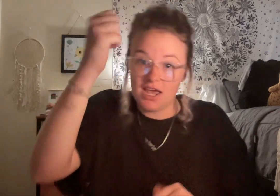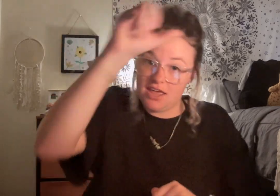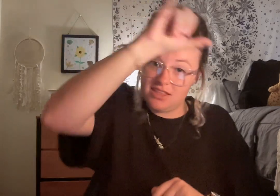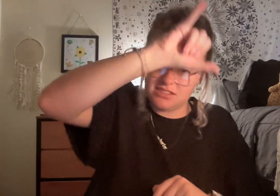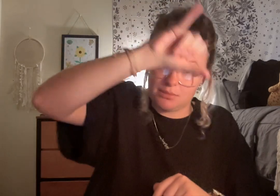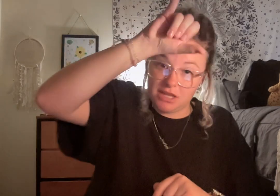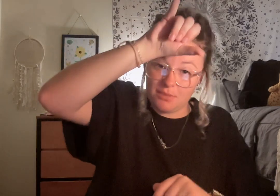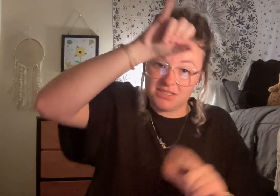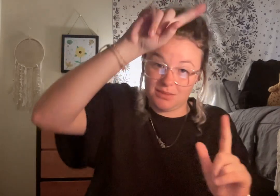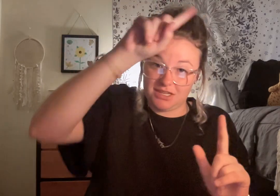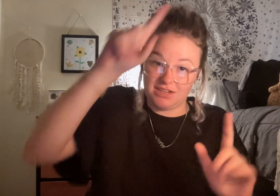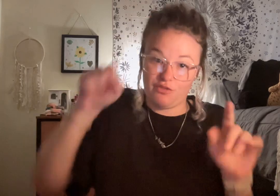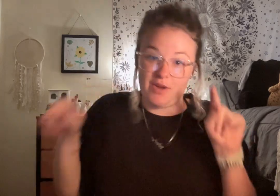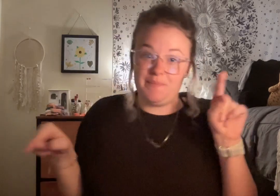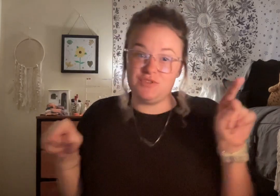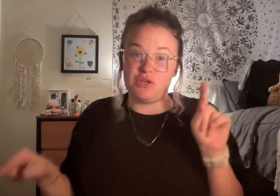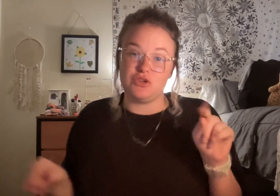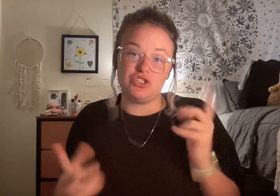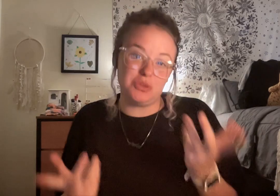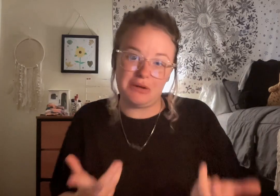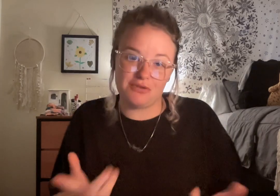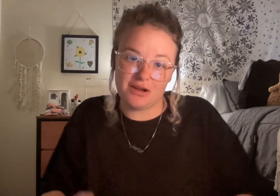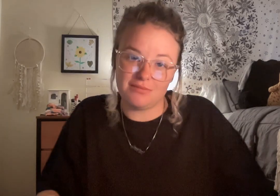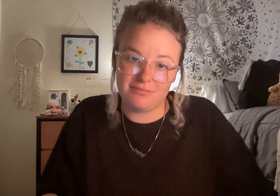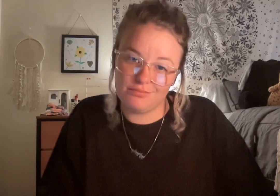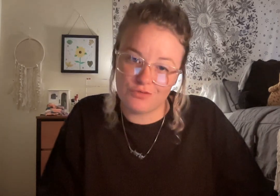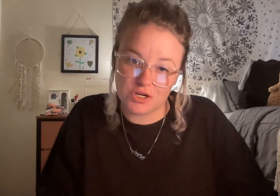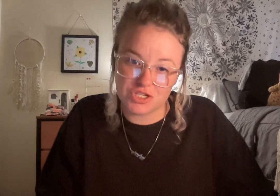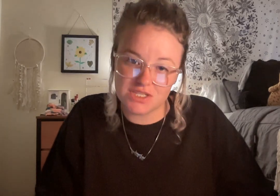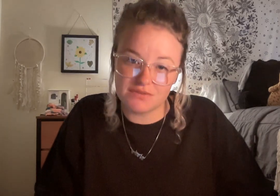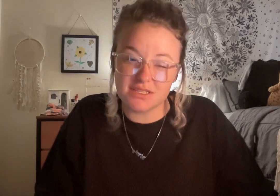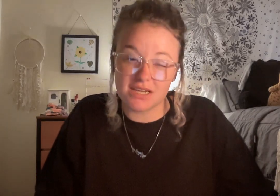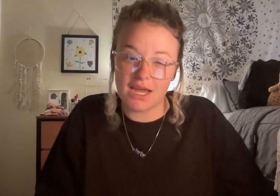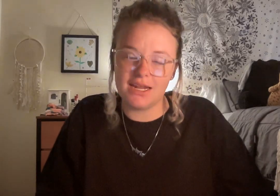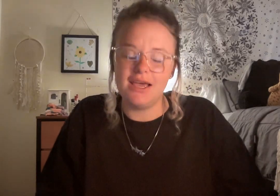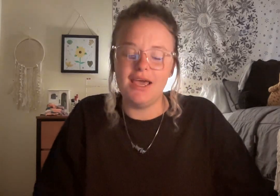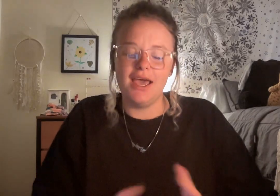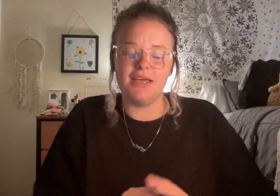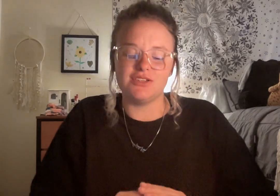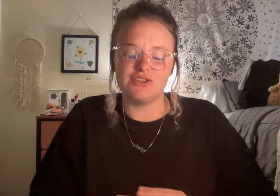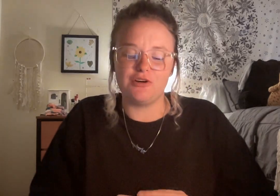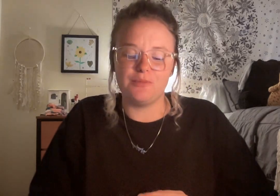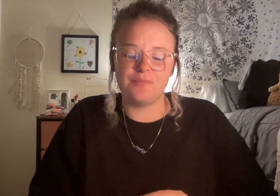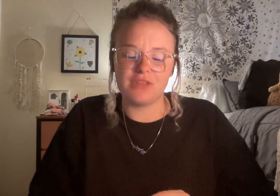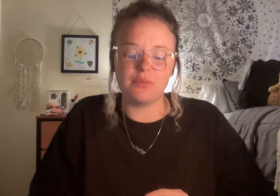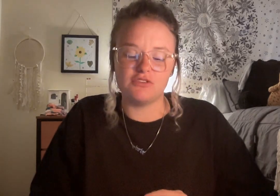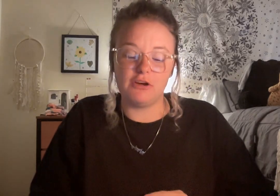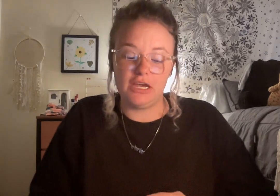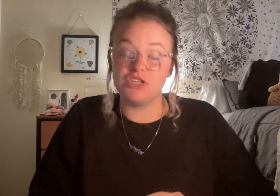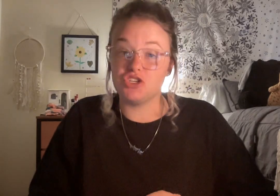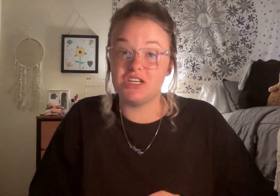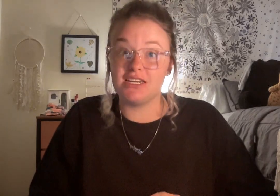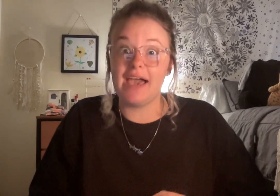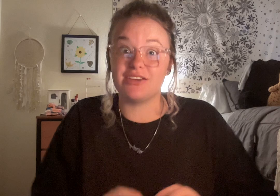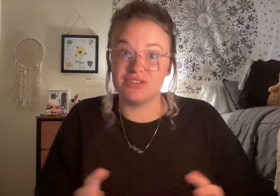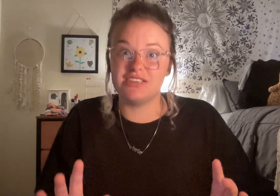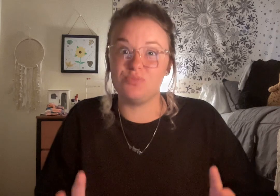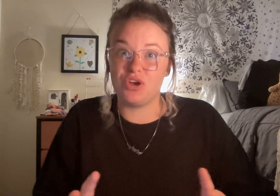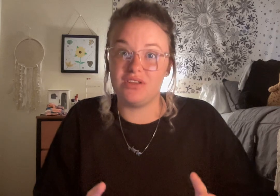and this up there means something different. So there's two different versions of the sign. And so that was very interesting to actually experience